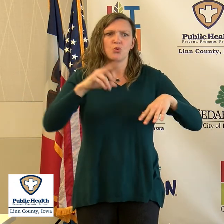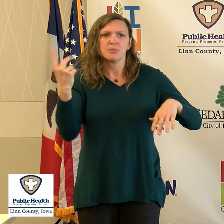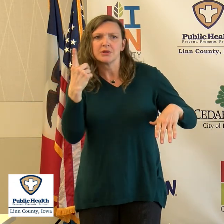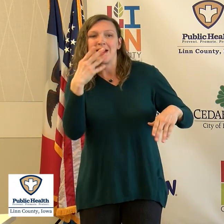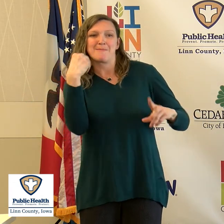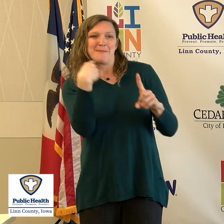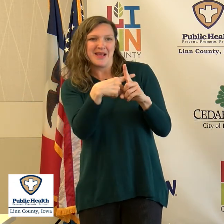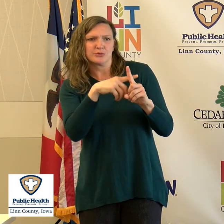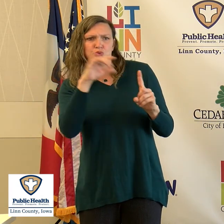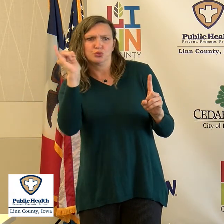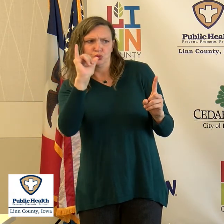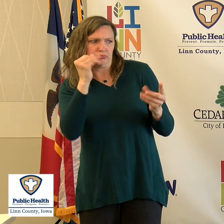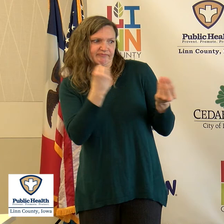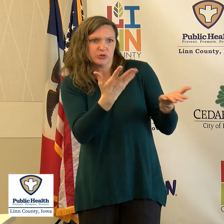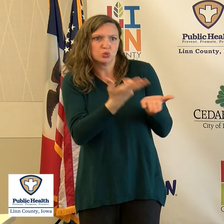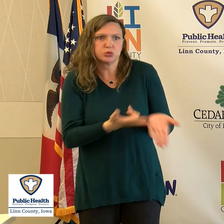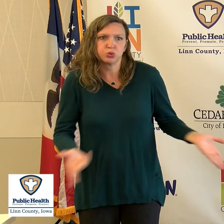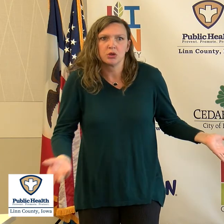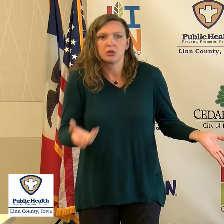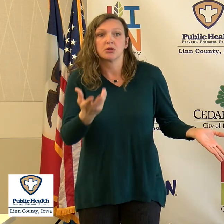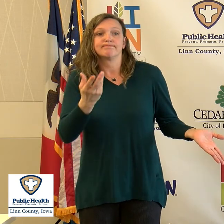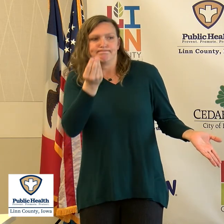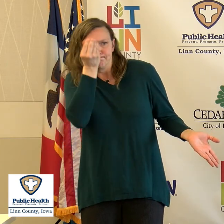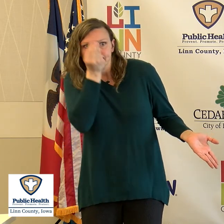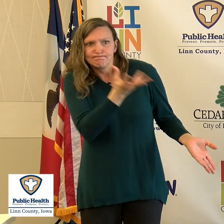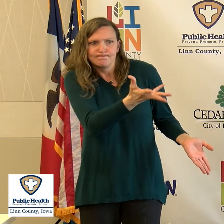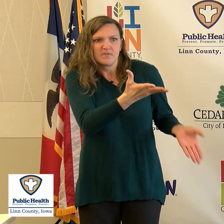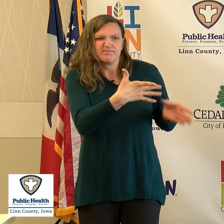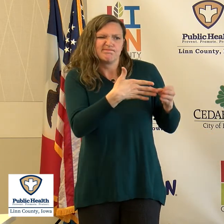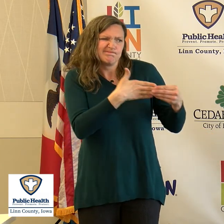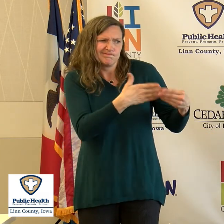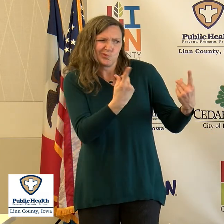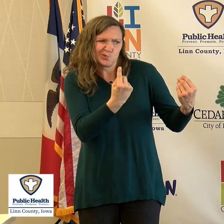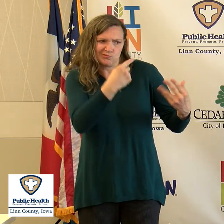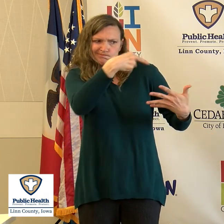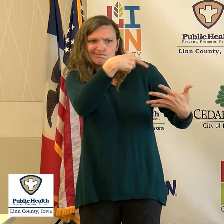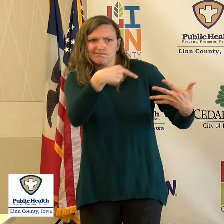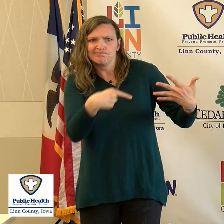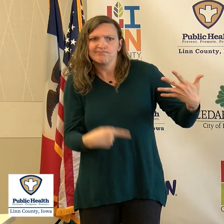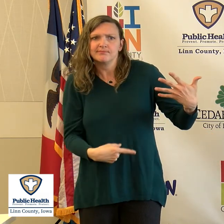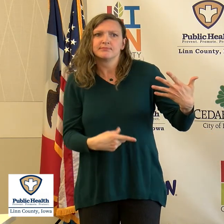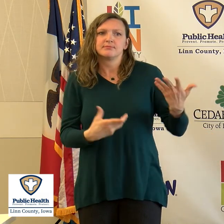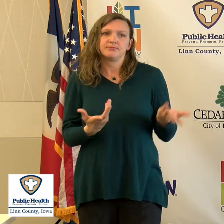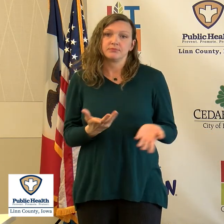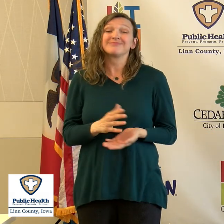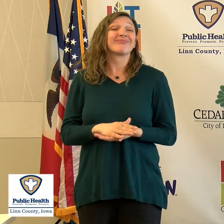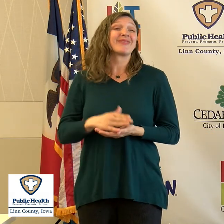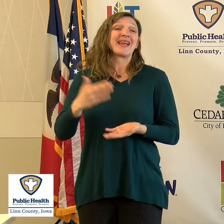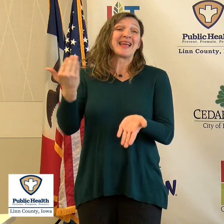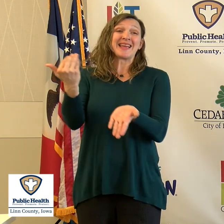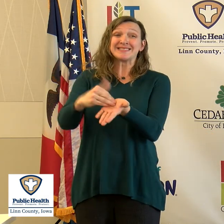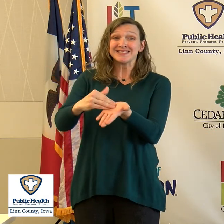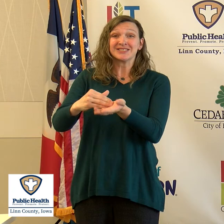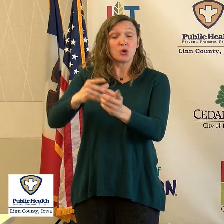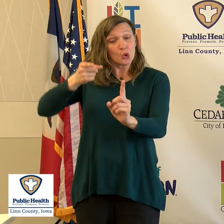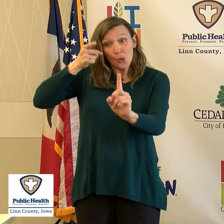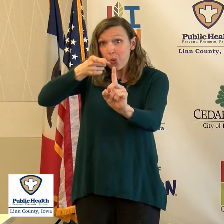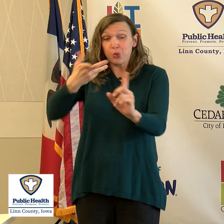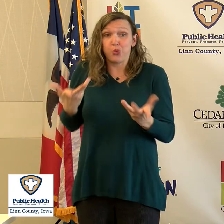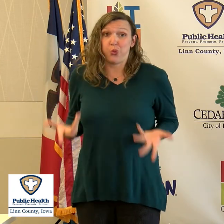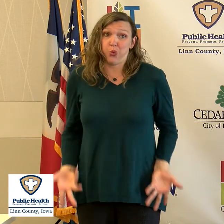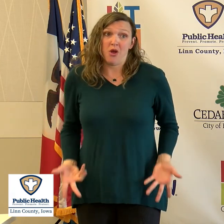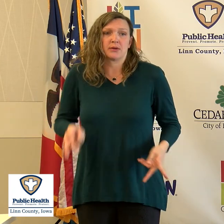us to increase those efforts. Because our goal, obviously, is to keep as many people safe as possible. But